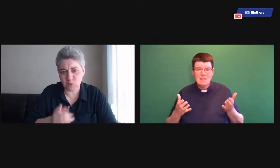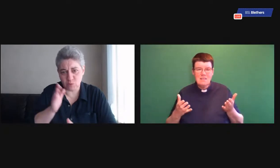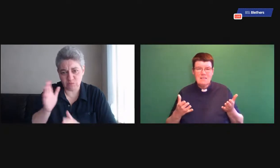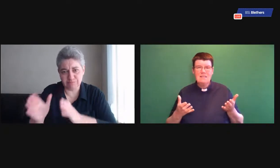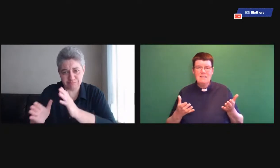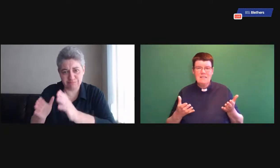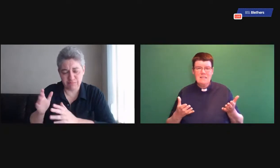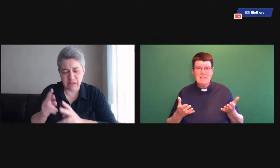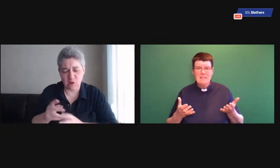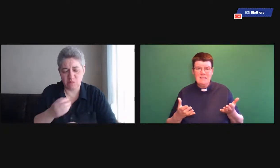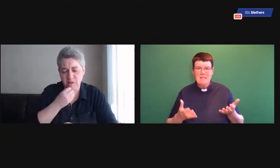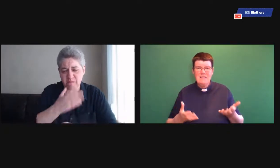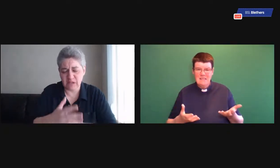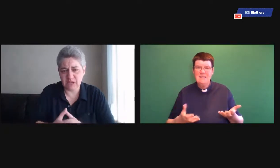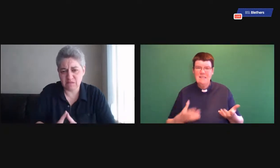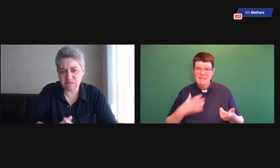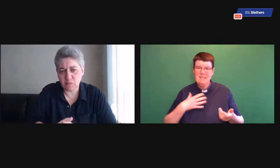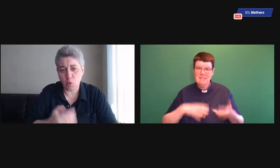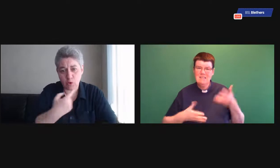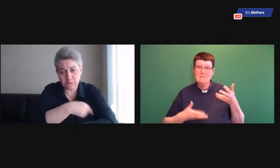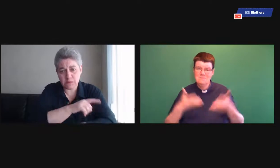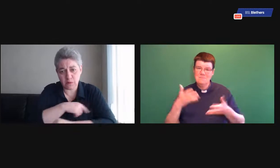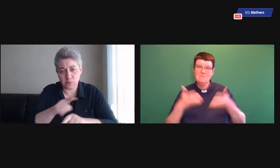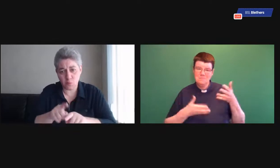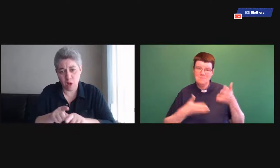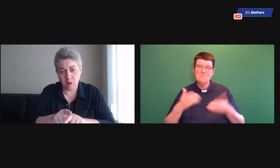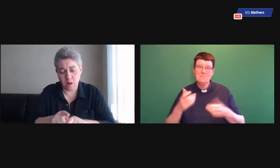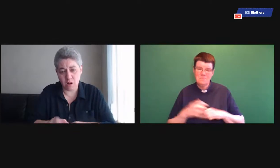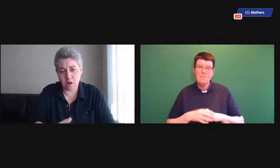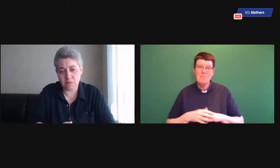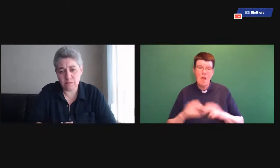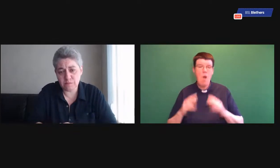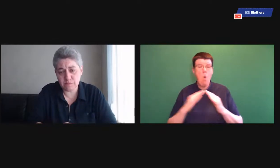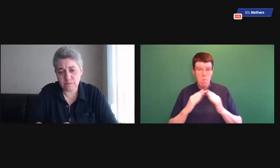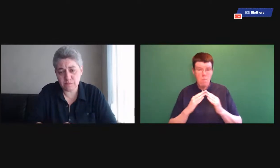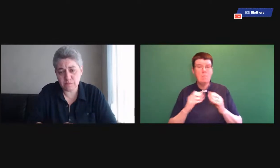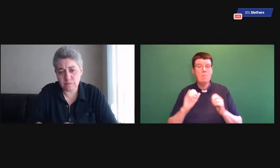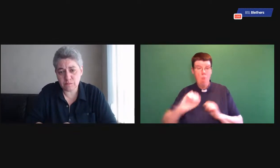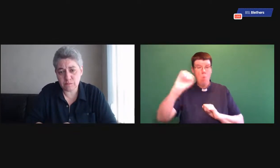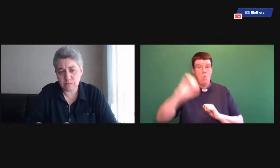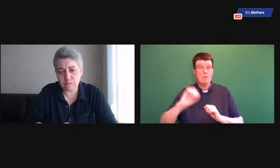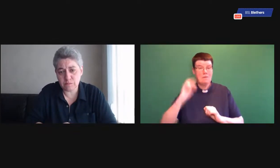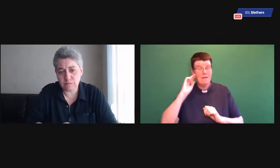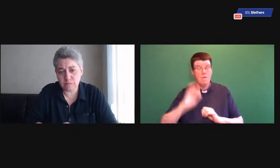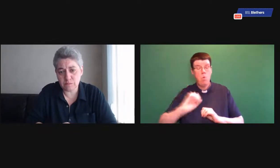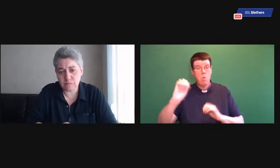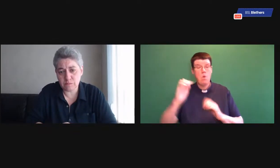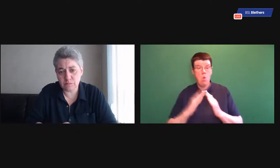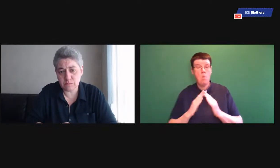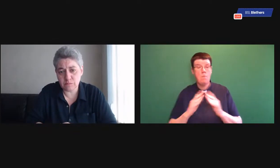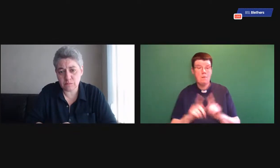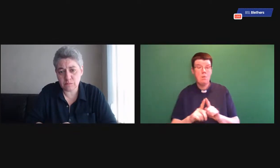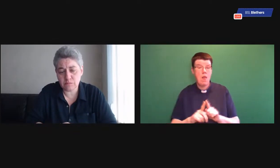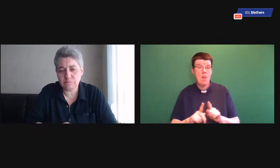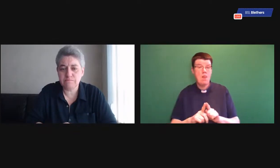deprivation. And everybody was wearing a mask. So all they could see was these eyes behind a mask and they weren't telling us